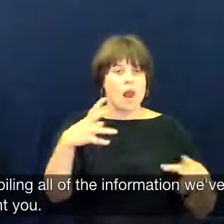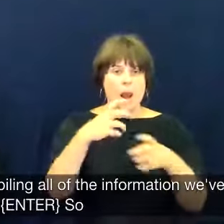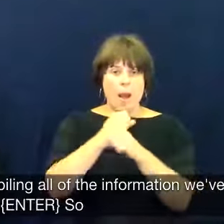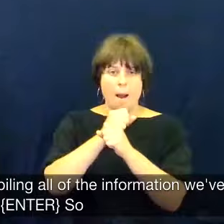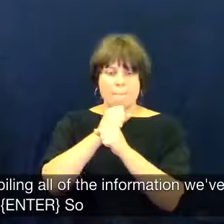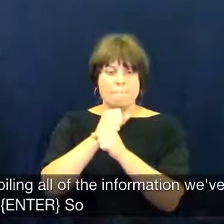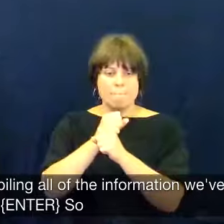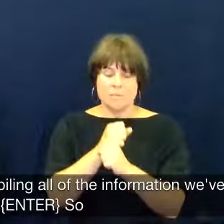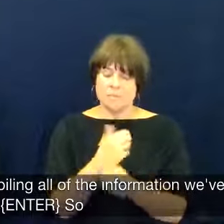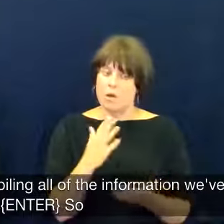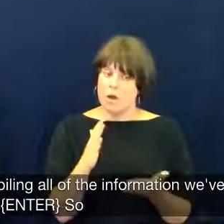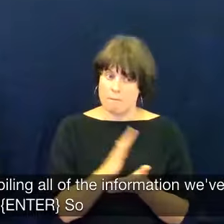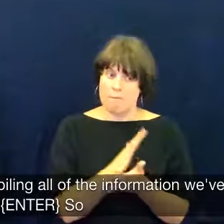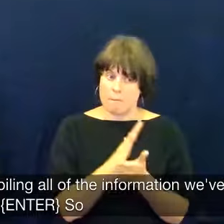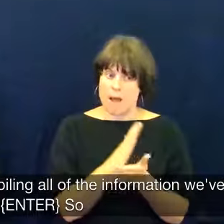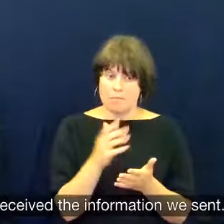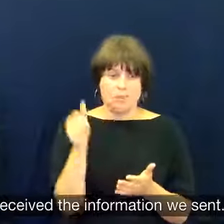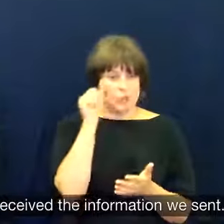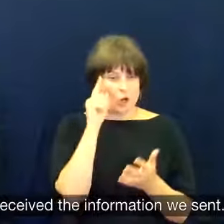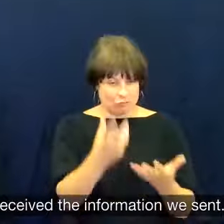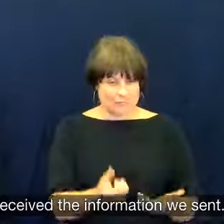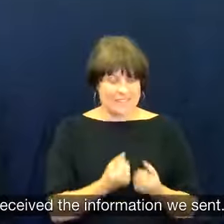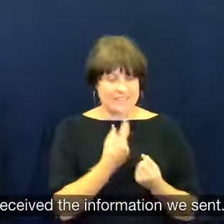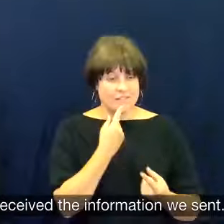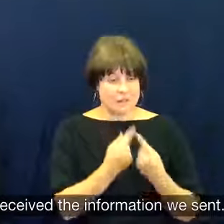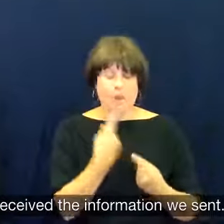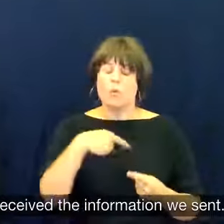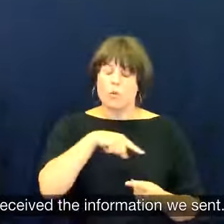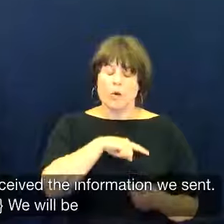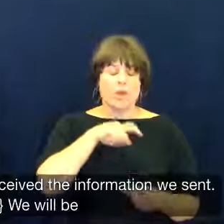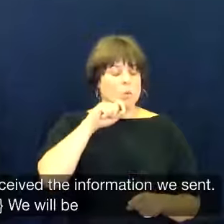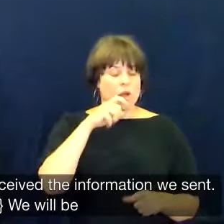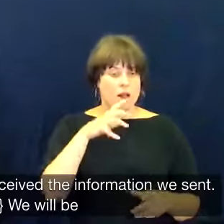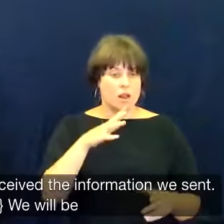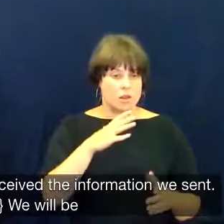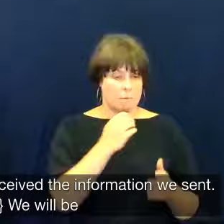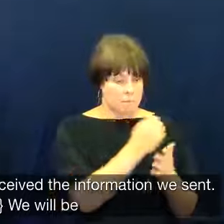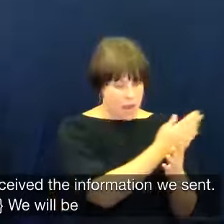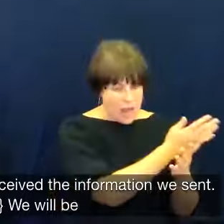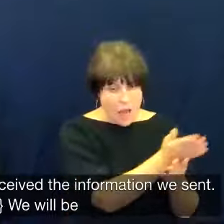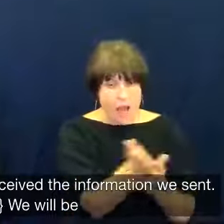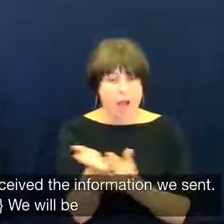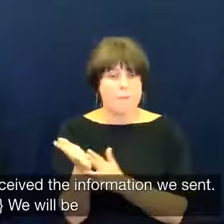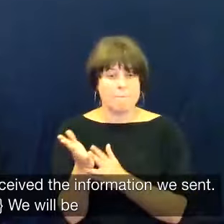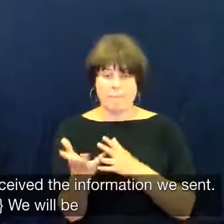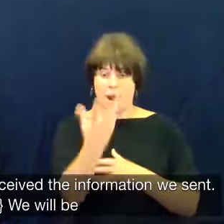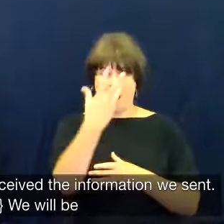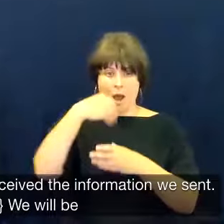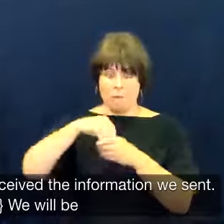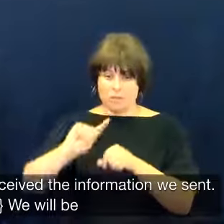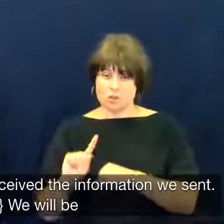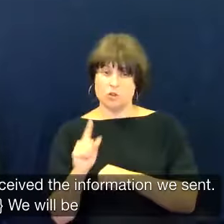the information we sent, but we will be putting it all together into one deafblind